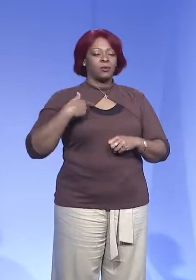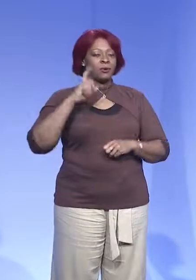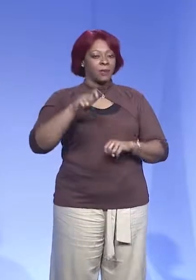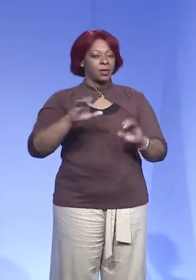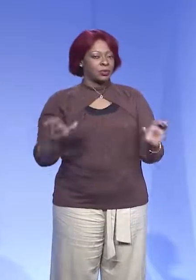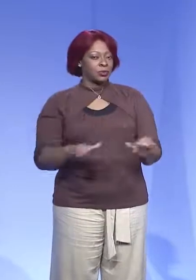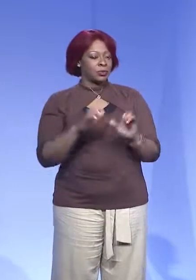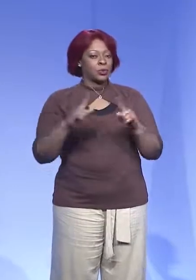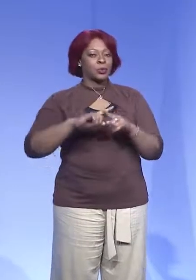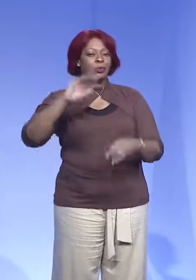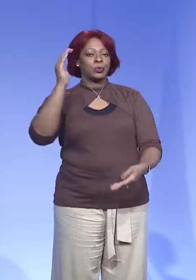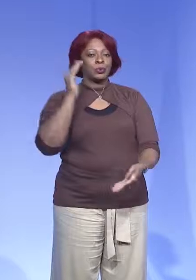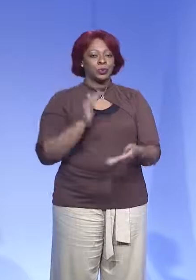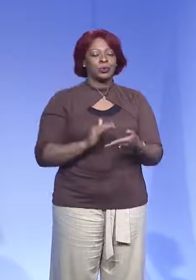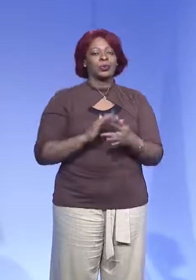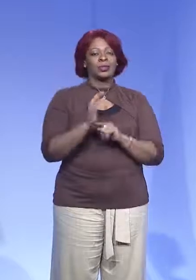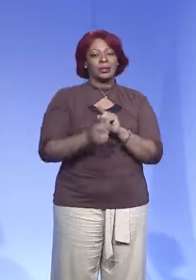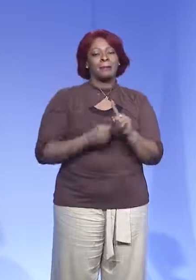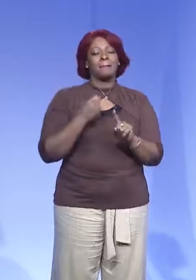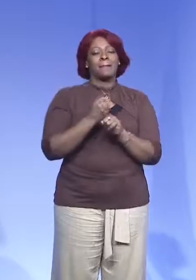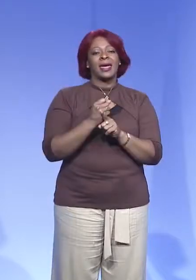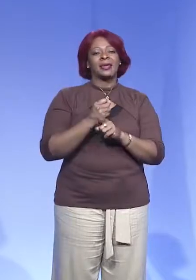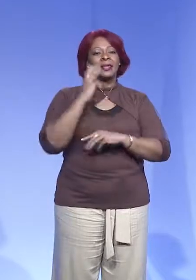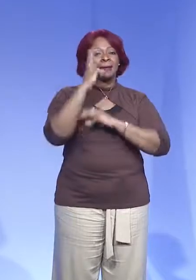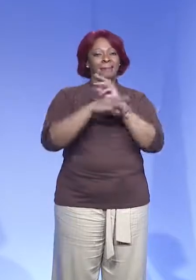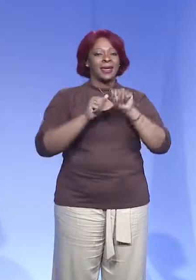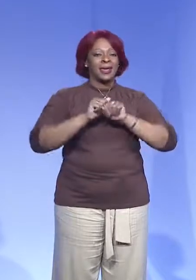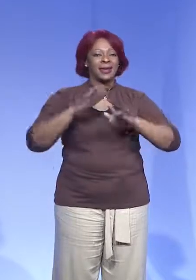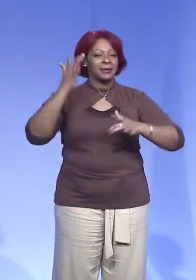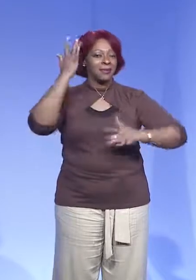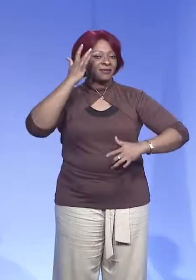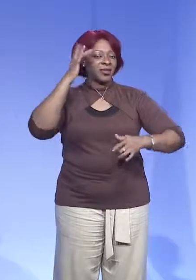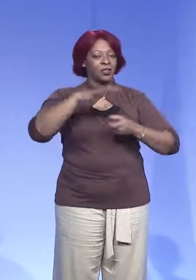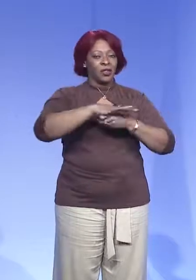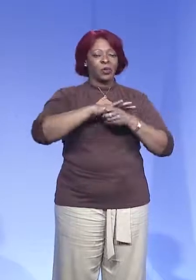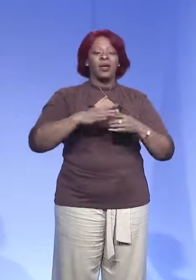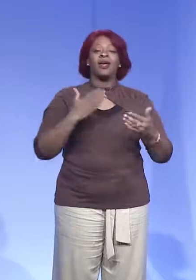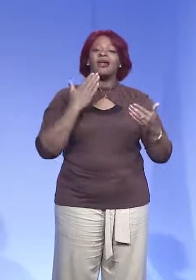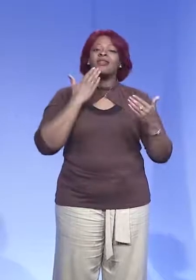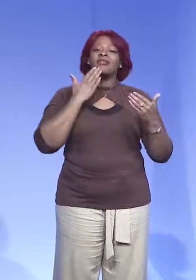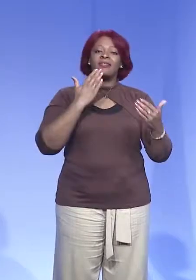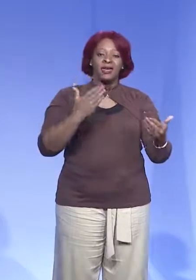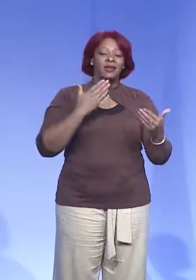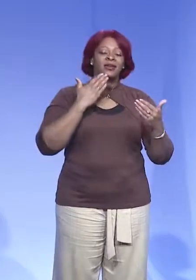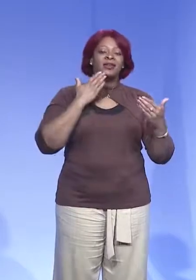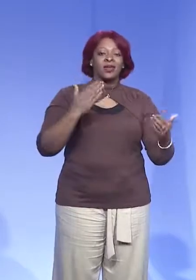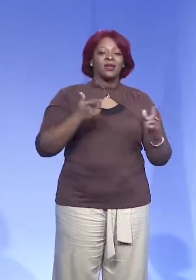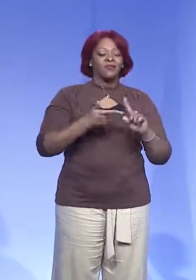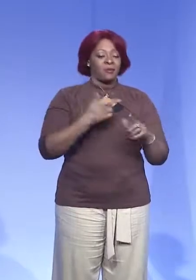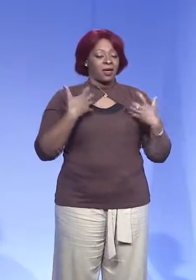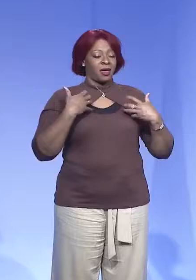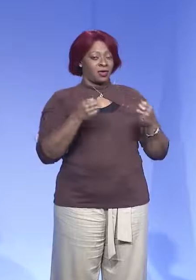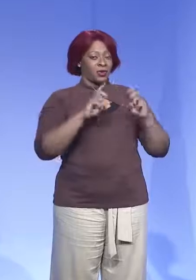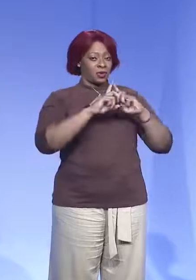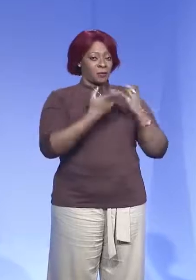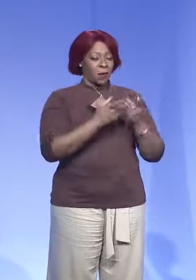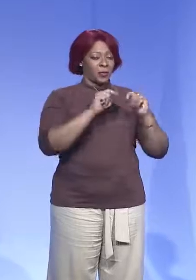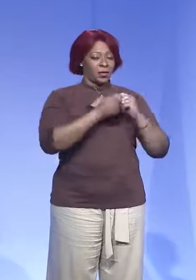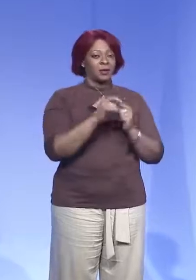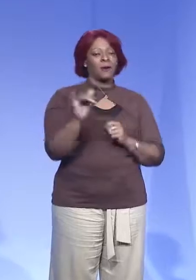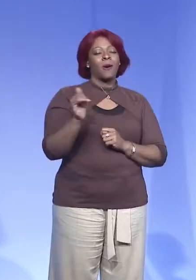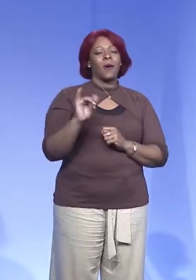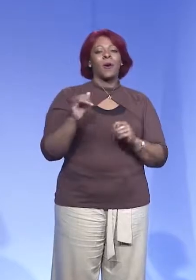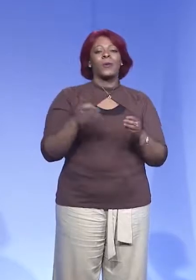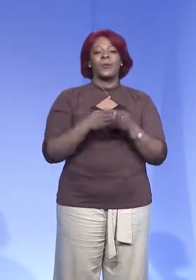do to reduce the impact of the pandemic locally. So I want to thank you on behalf of our health department team, but also